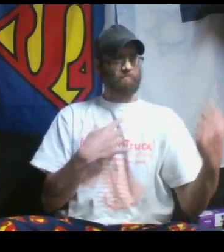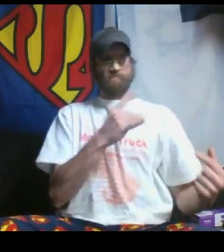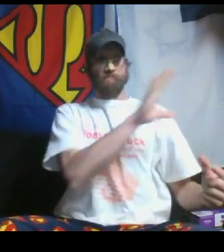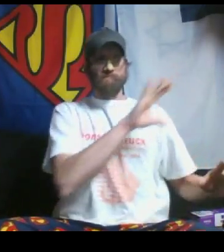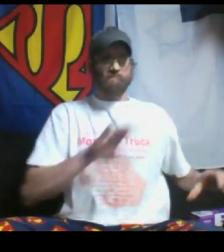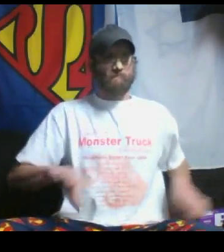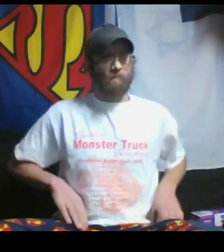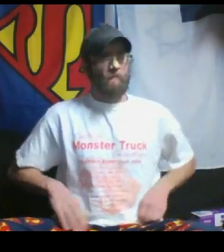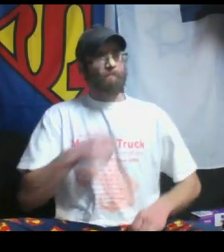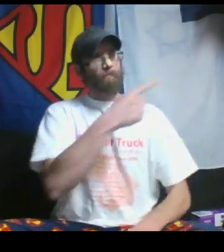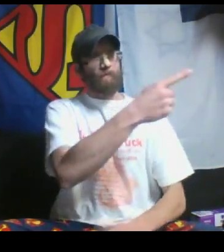the outfall system.